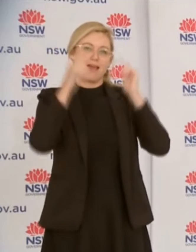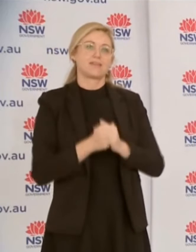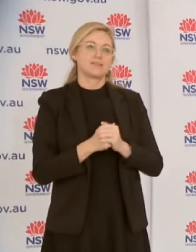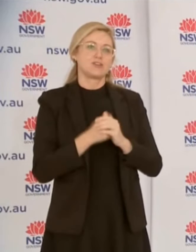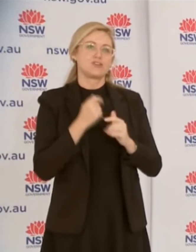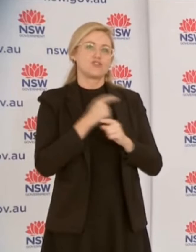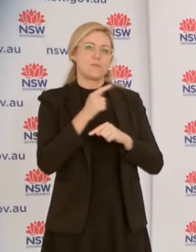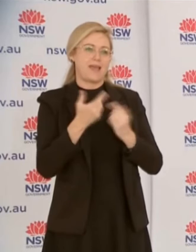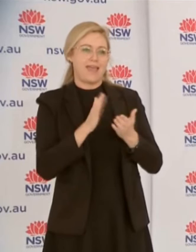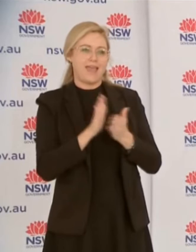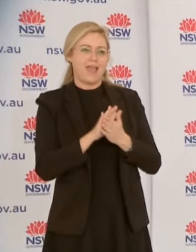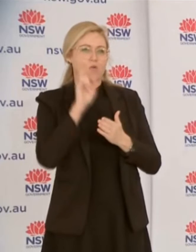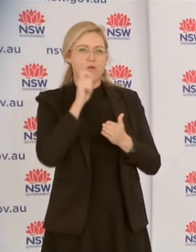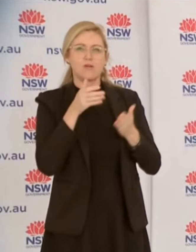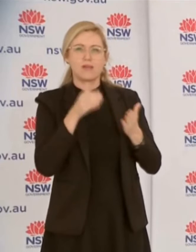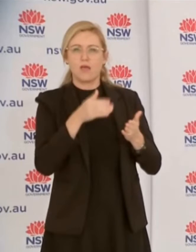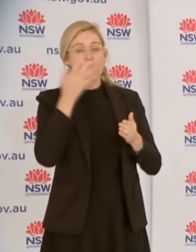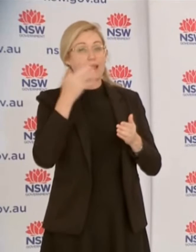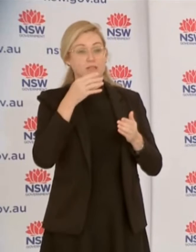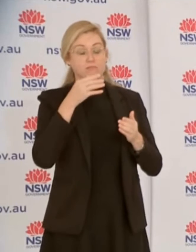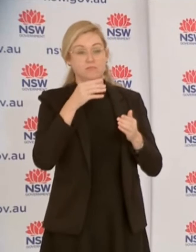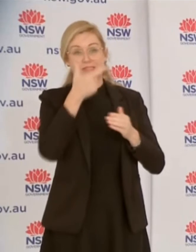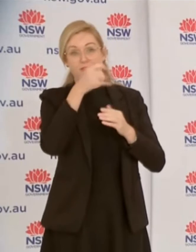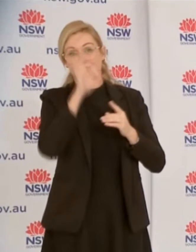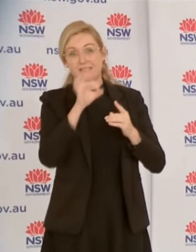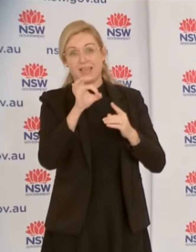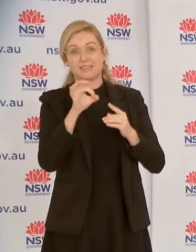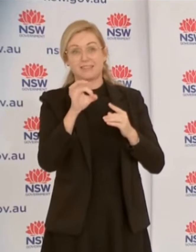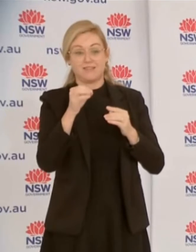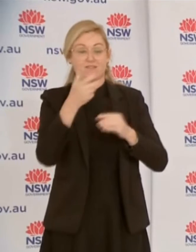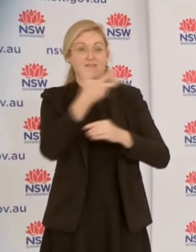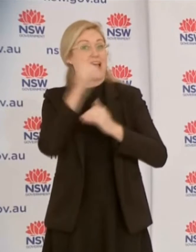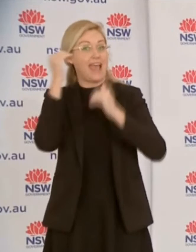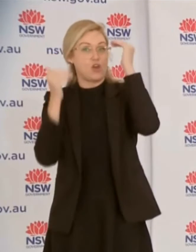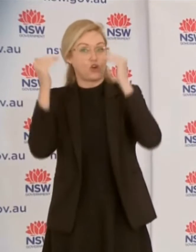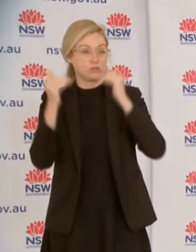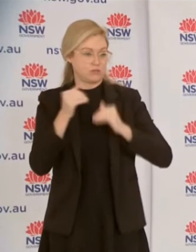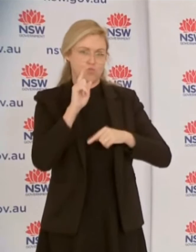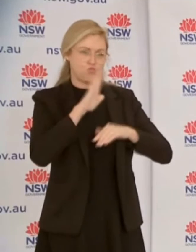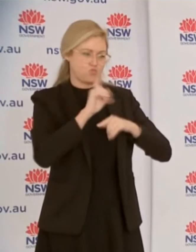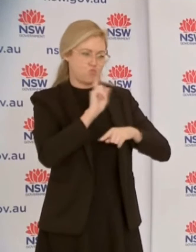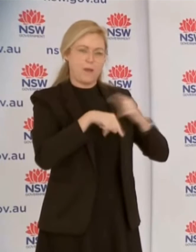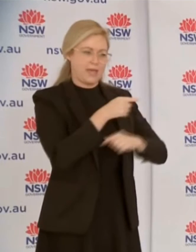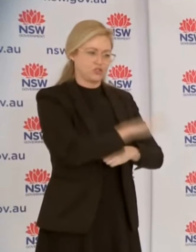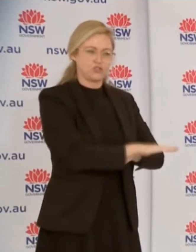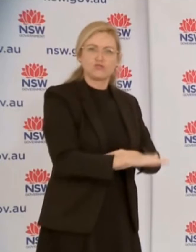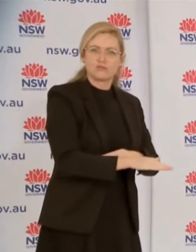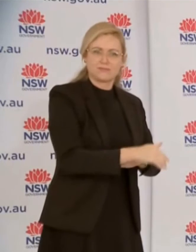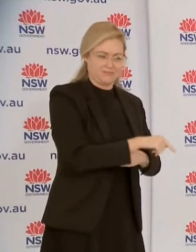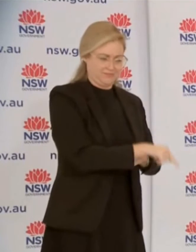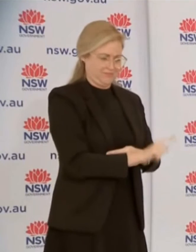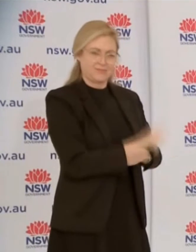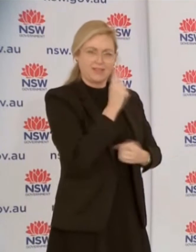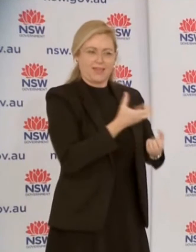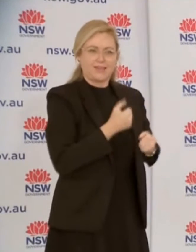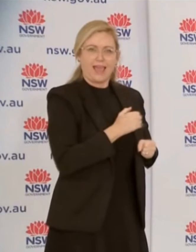exposed. How concerned are you about that? And have you looked at modelling or looked to overseas to see what is happening in that aid? Oh, look, certainly we're